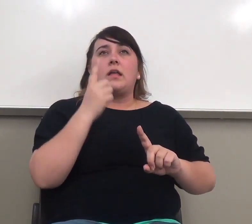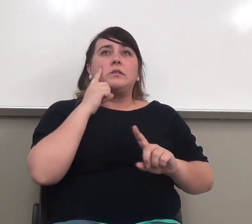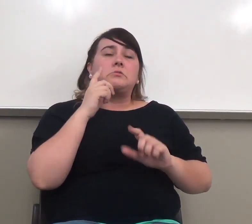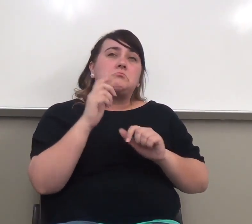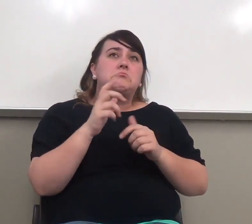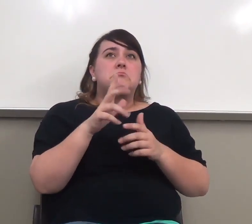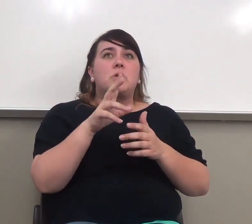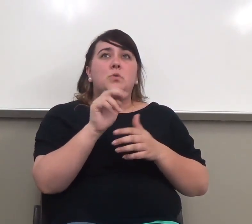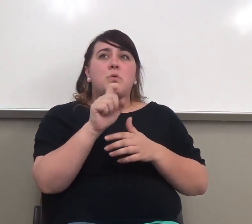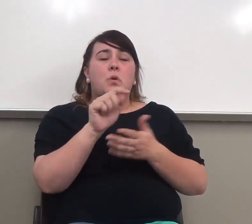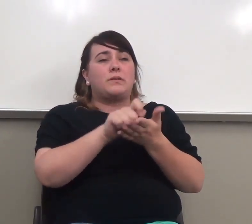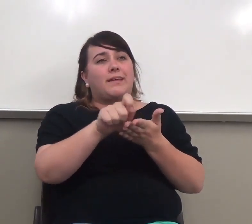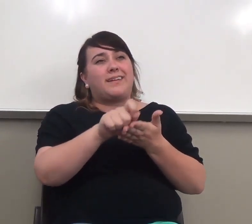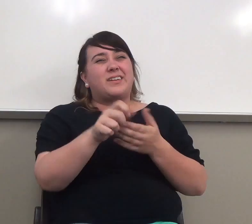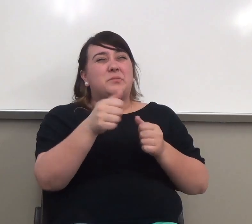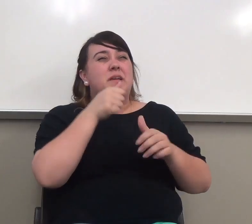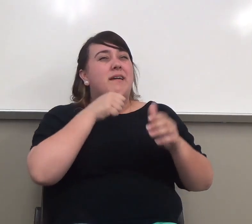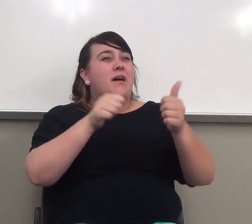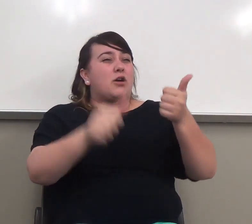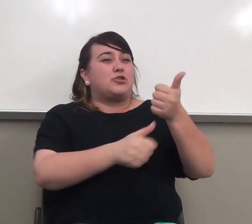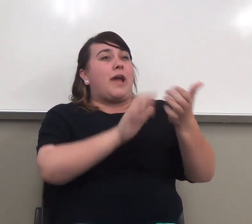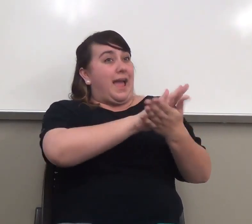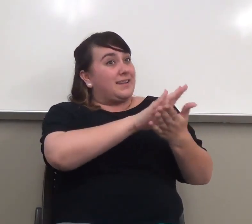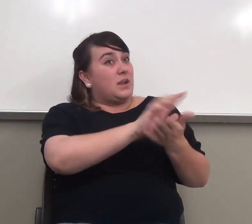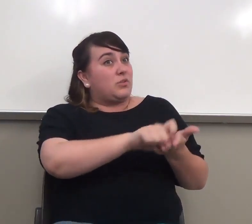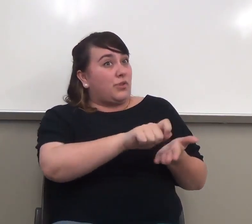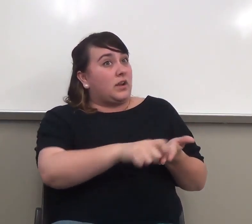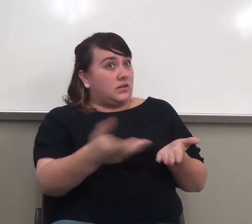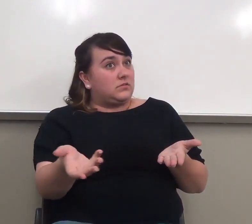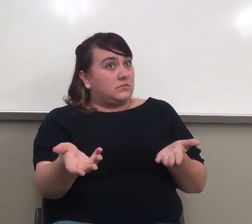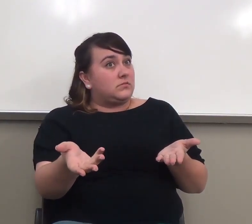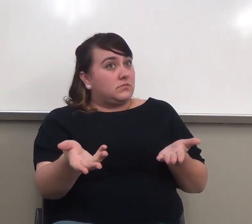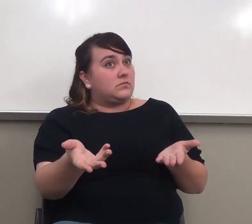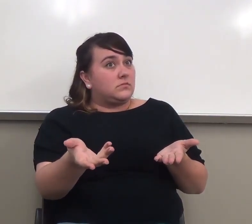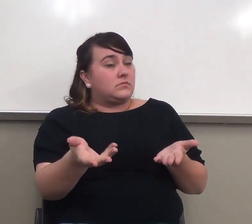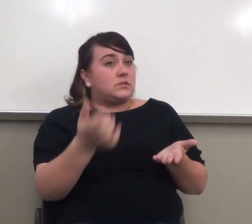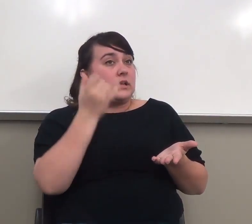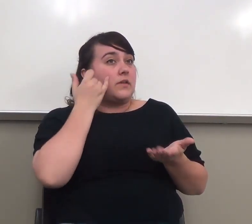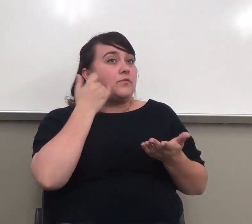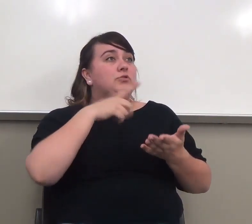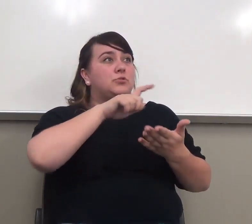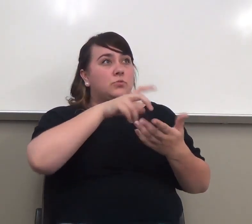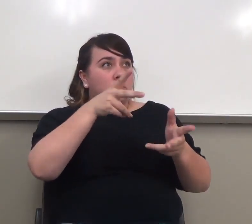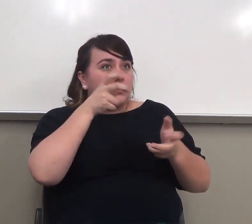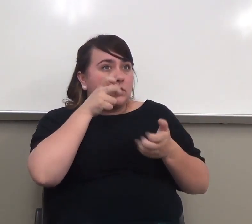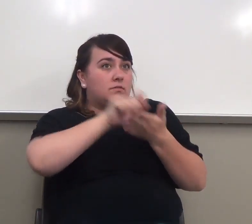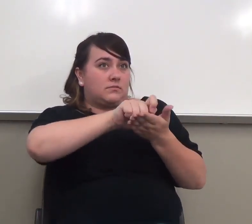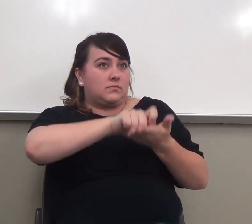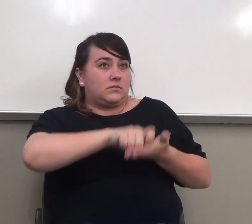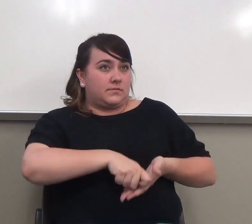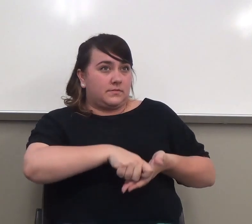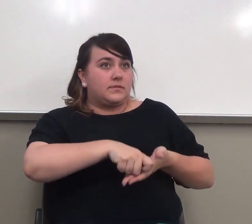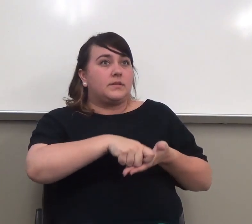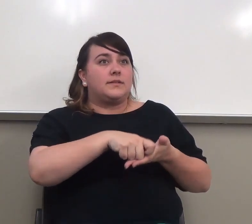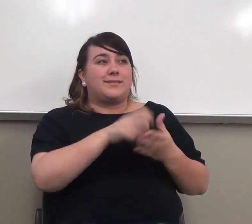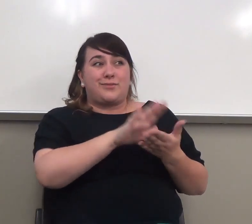Like note-taking? What? Like note-taking? That Okay, kind of writing? note-taking, I think, that's a